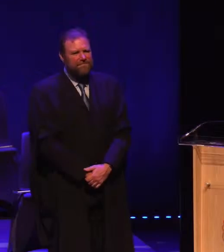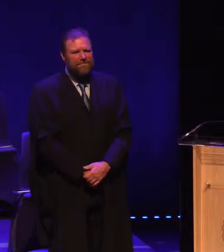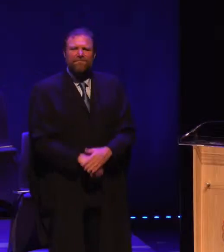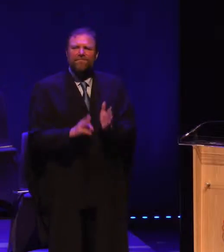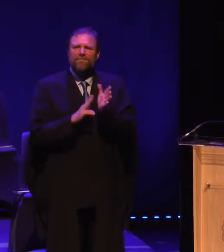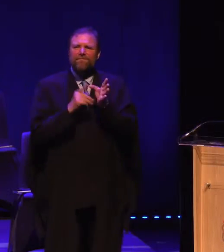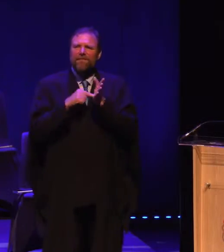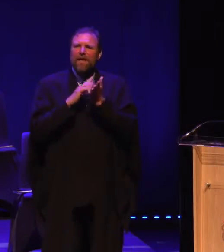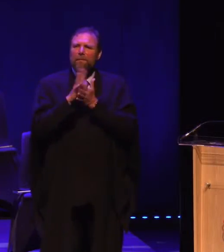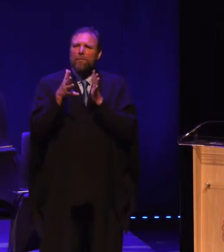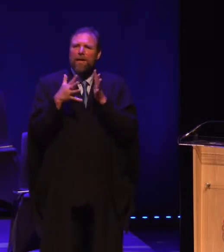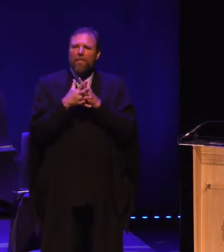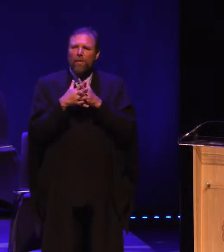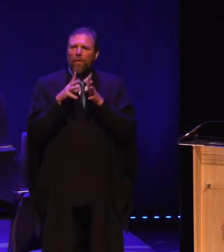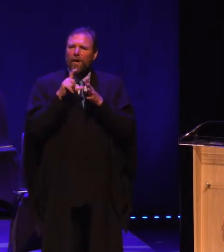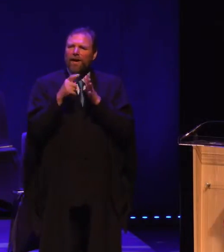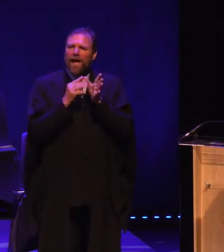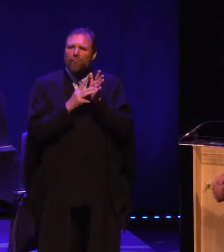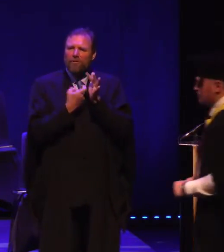Matthew Cameron.